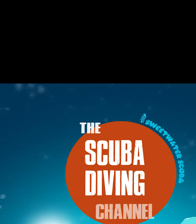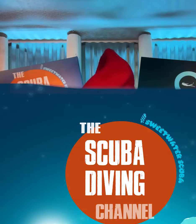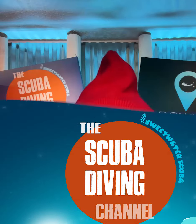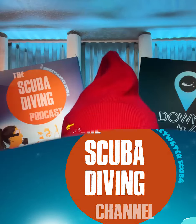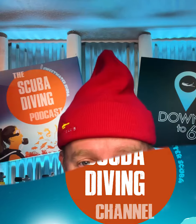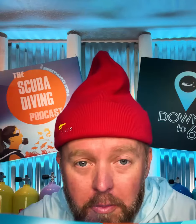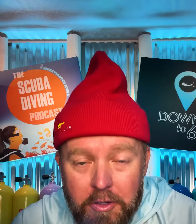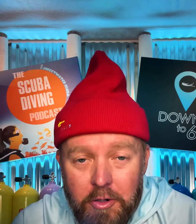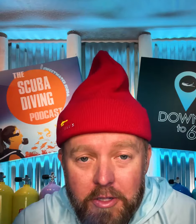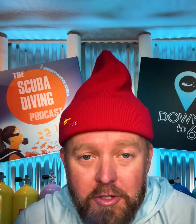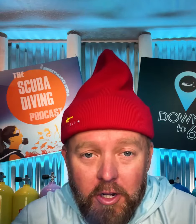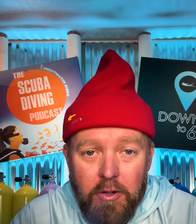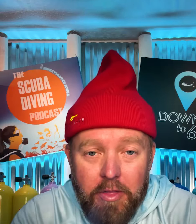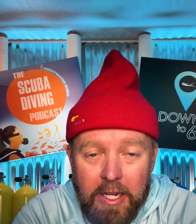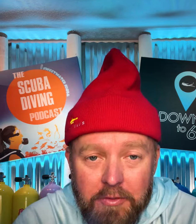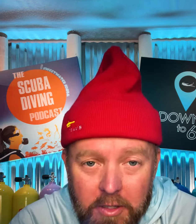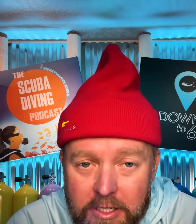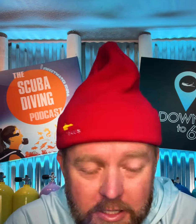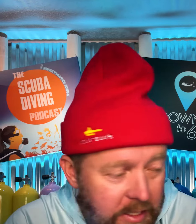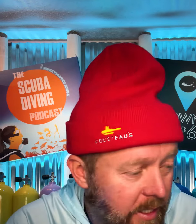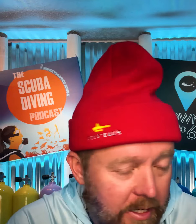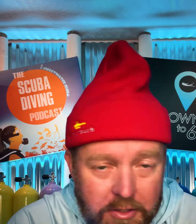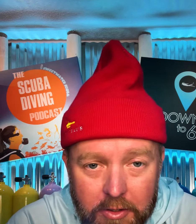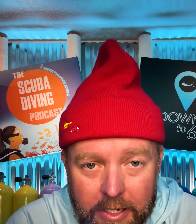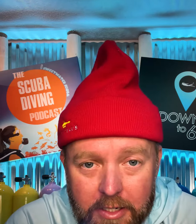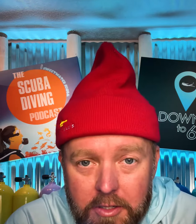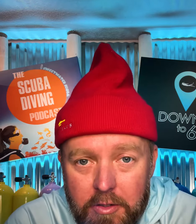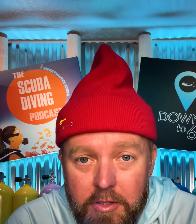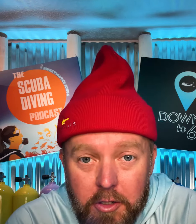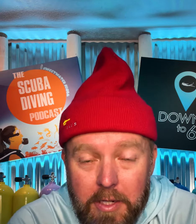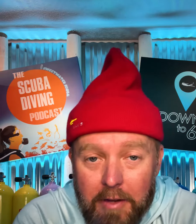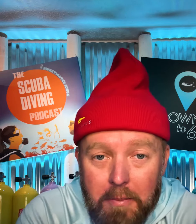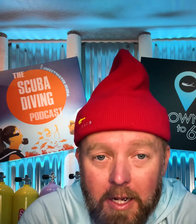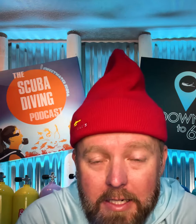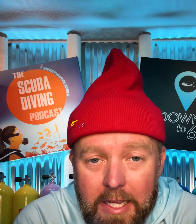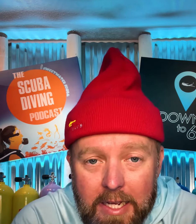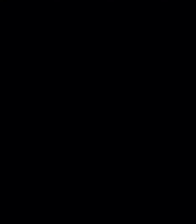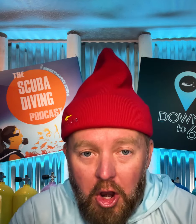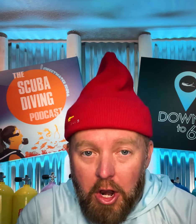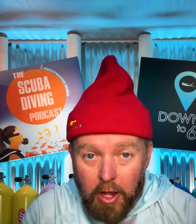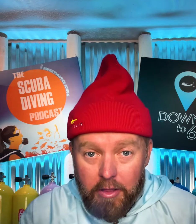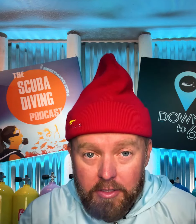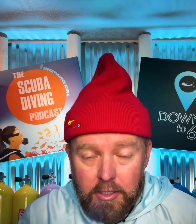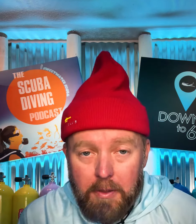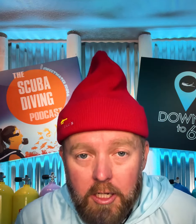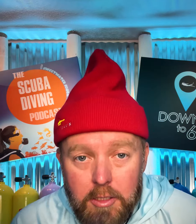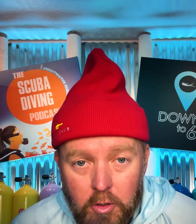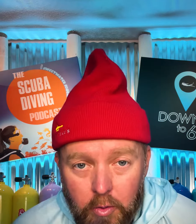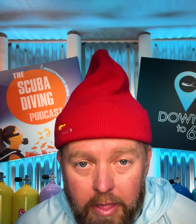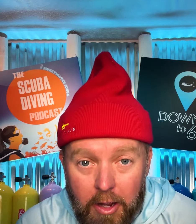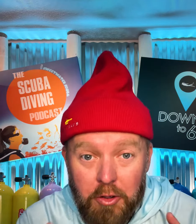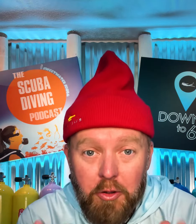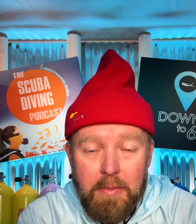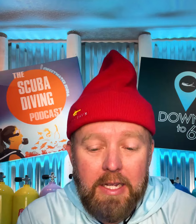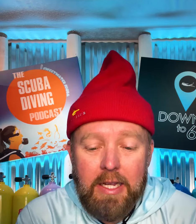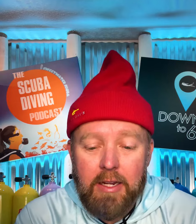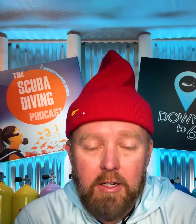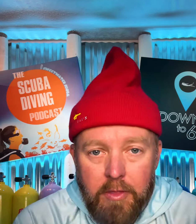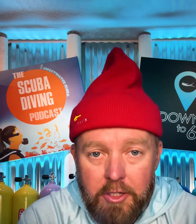Well, hope you enjoyed the show. Thanks for listening and tuning in to the Scuba Diving Podcast. None of this is possible without you being here. This